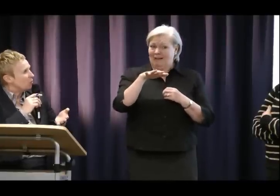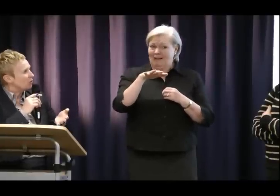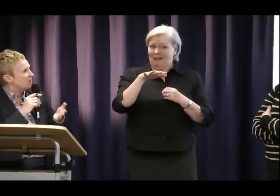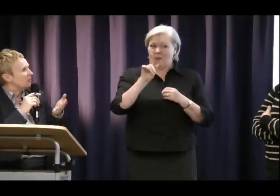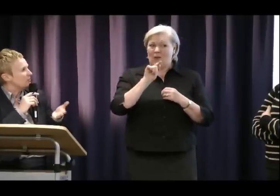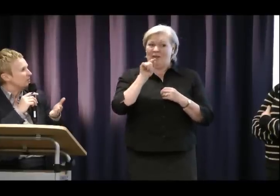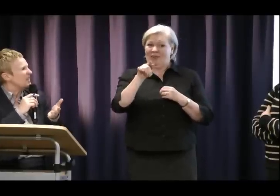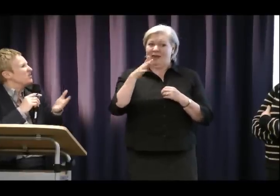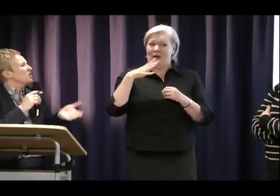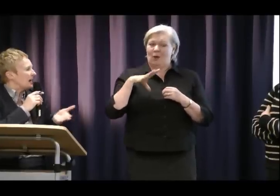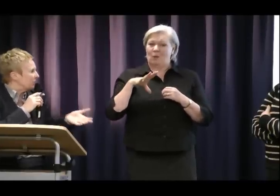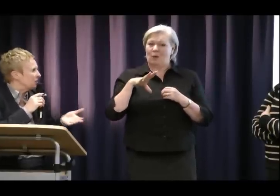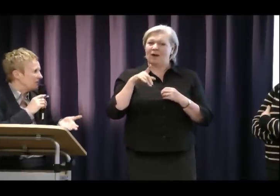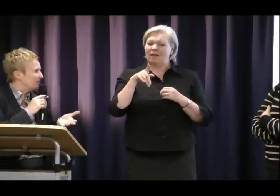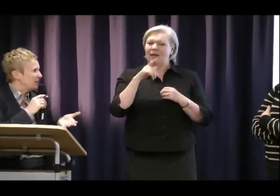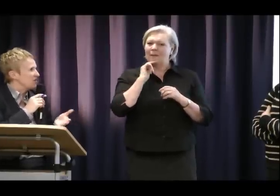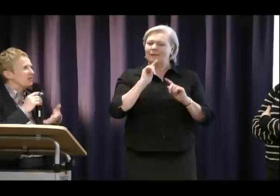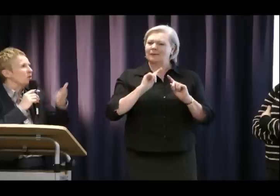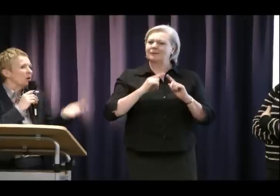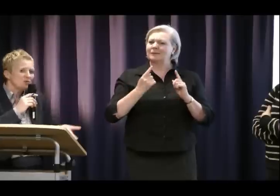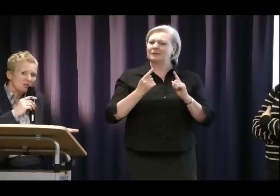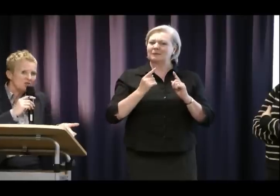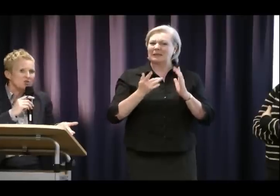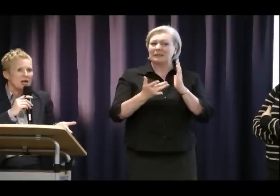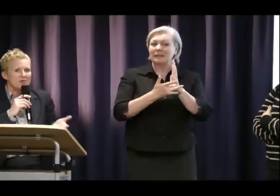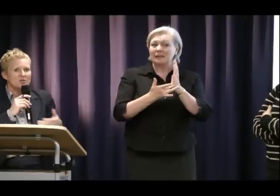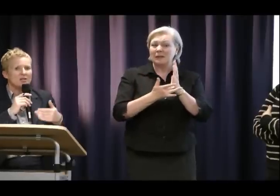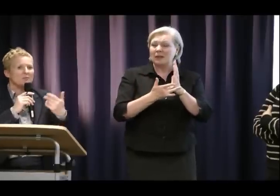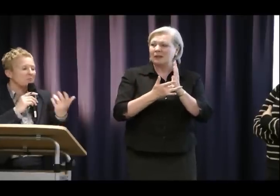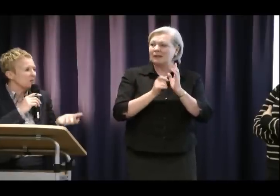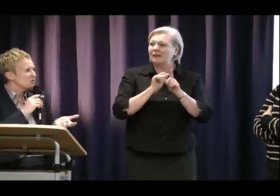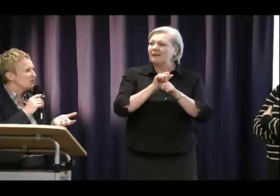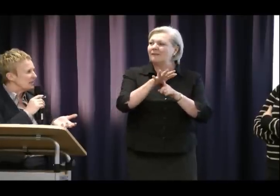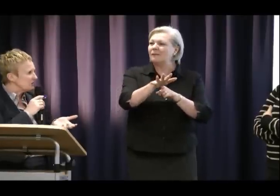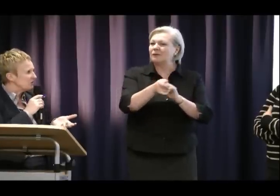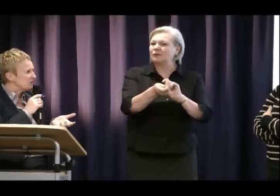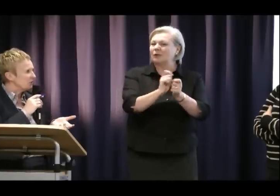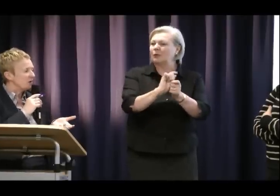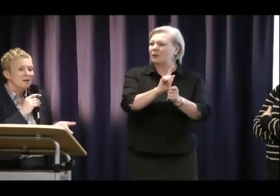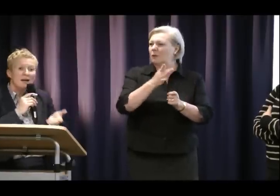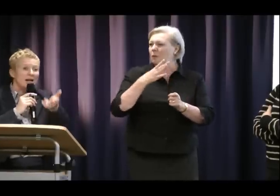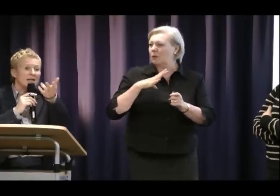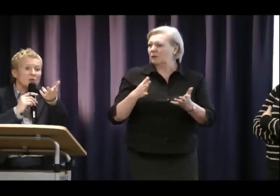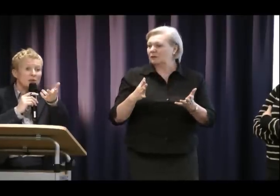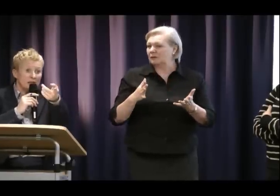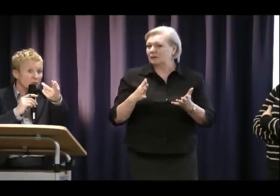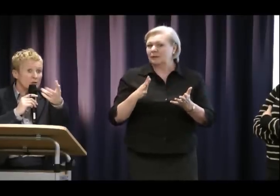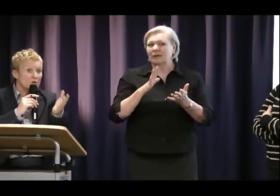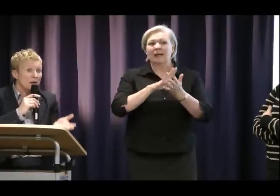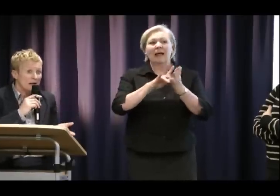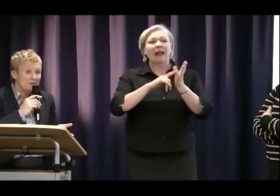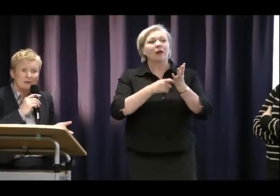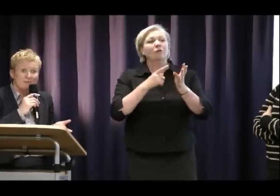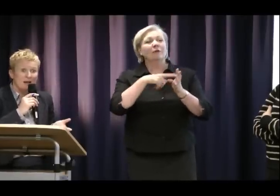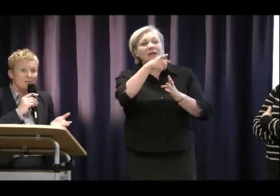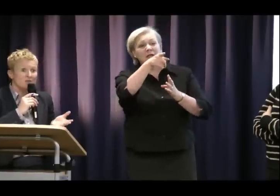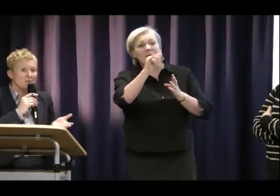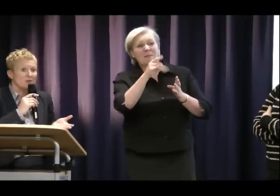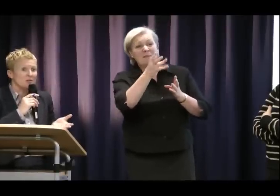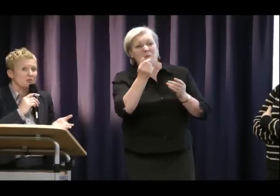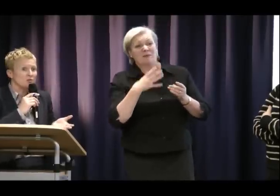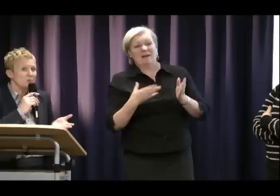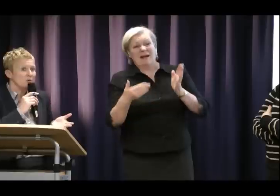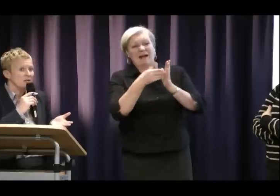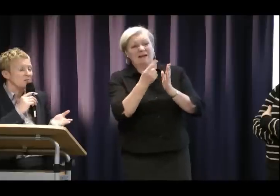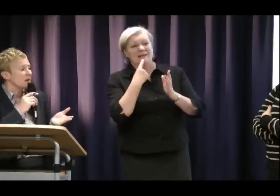that they want they're changing, and technology is changing and people's needs are different. And Hillary, you may even have